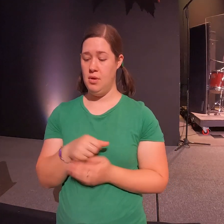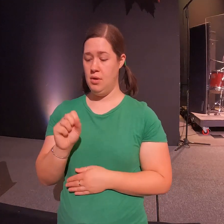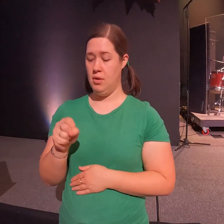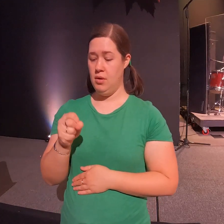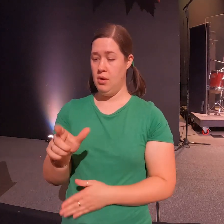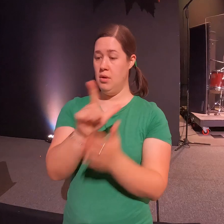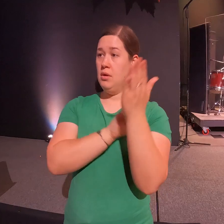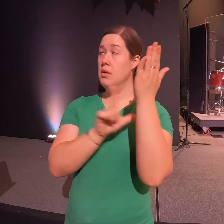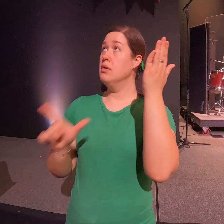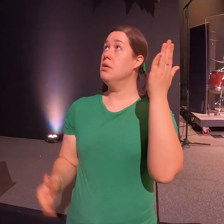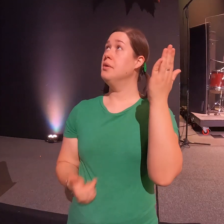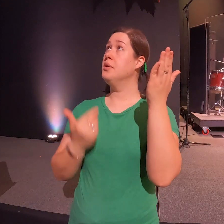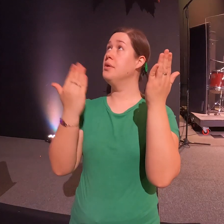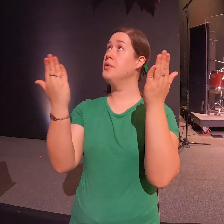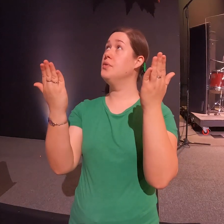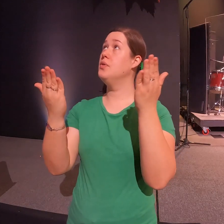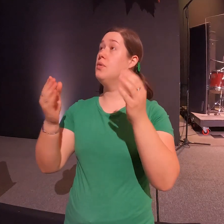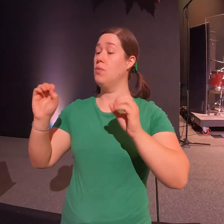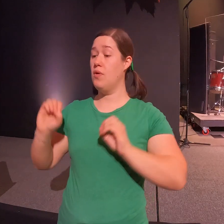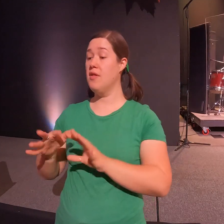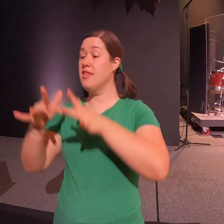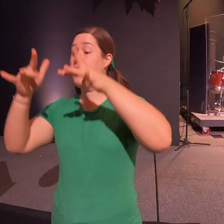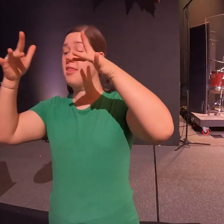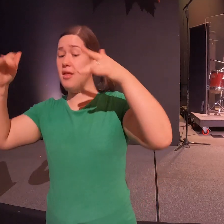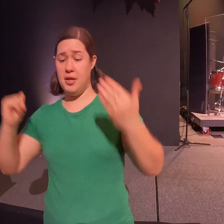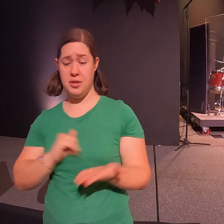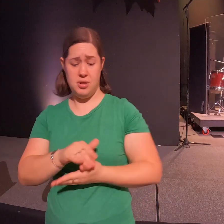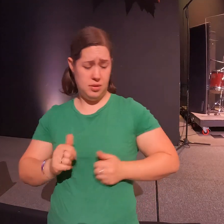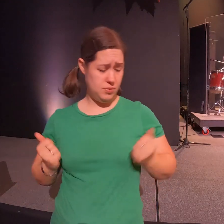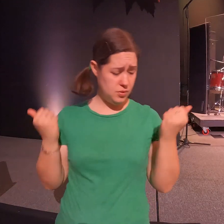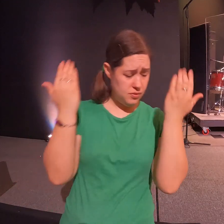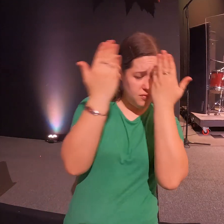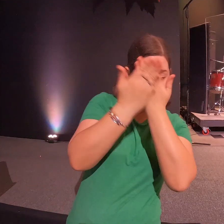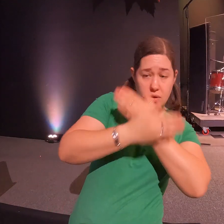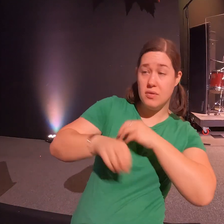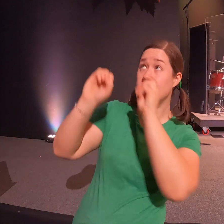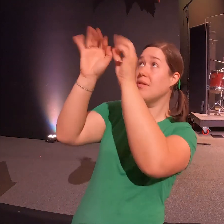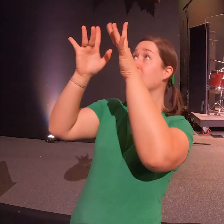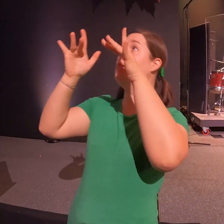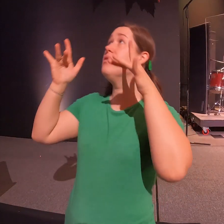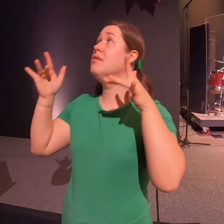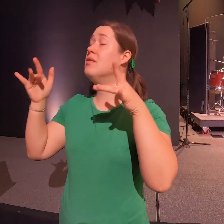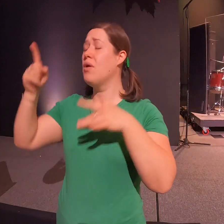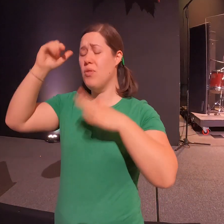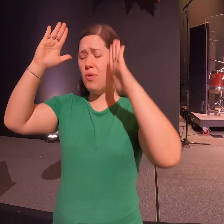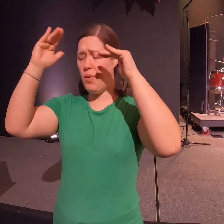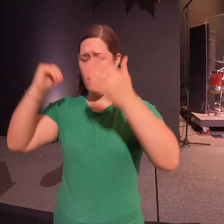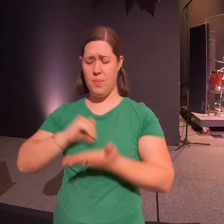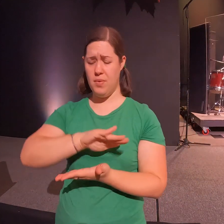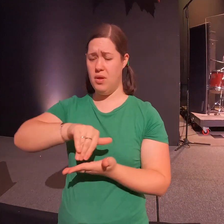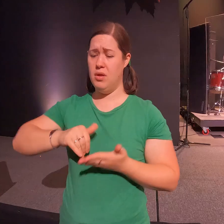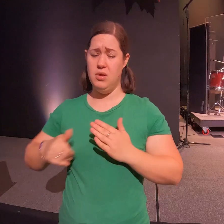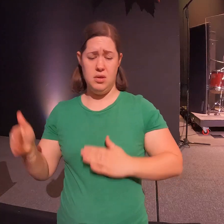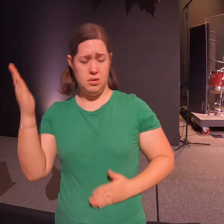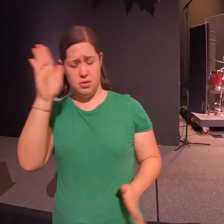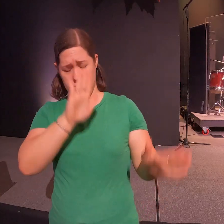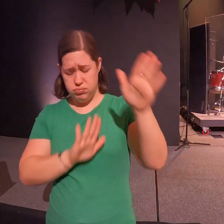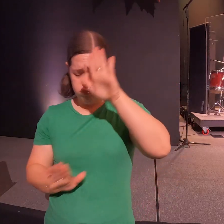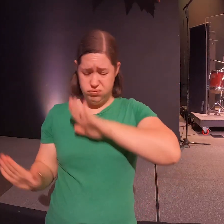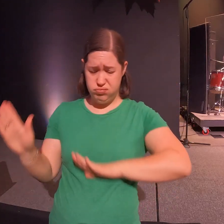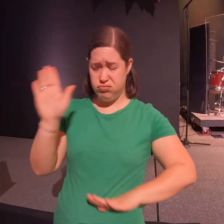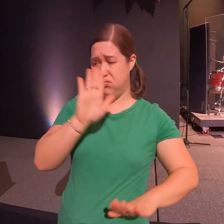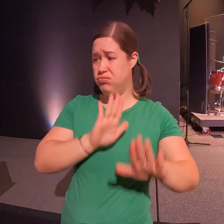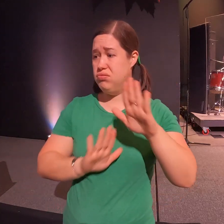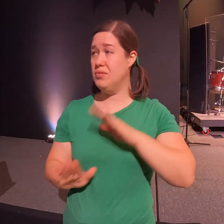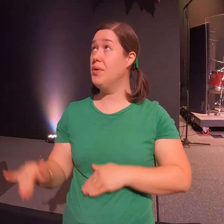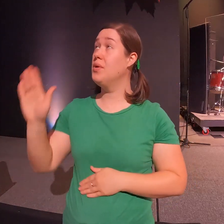Yes, Lord, you're the light of the darkness. You're the hope in troubled times. You're a peace that surpasses